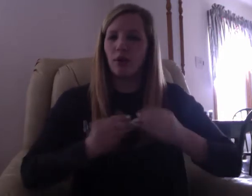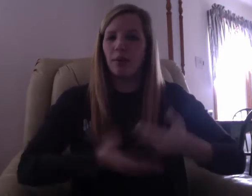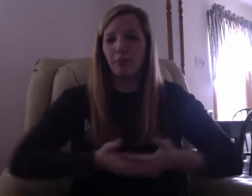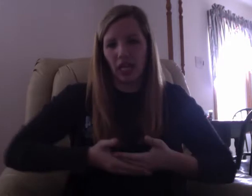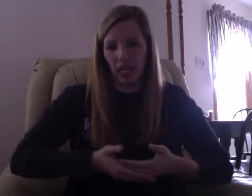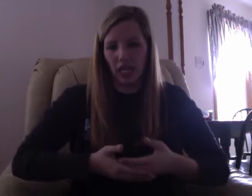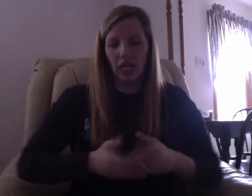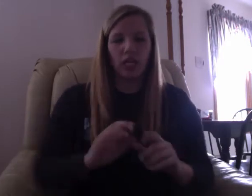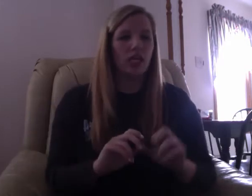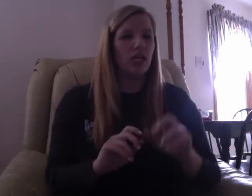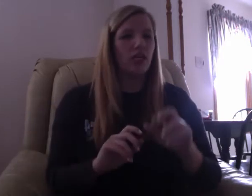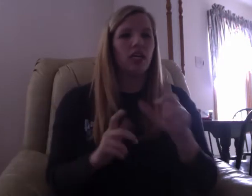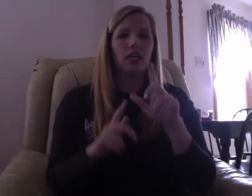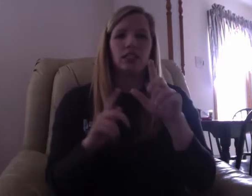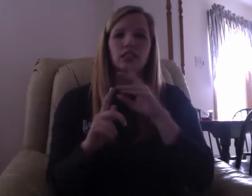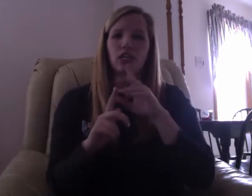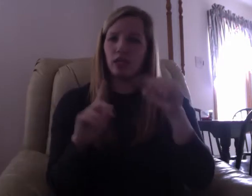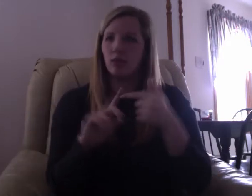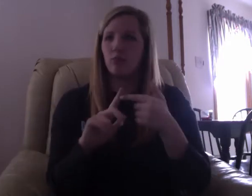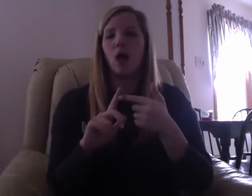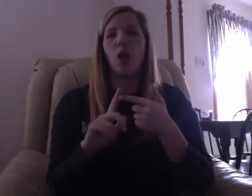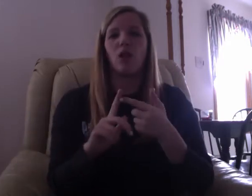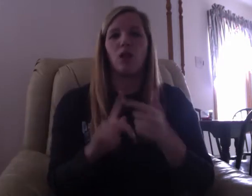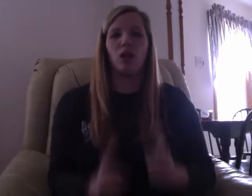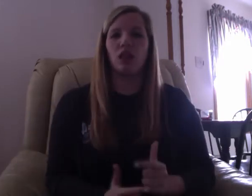in the city, and to contribute back to this community.